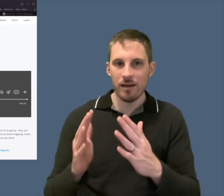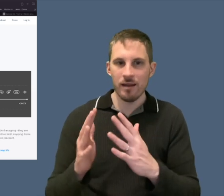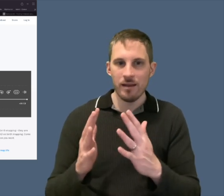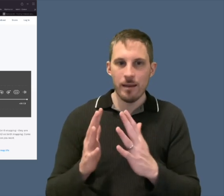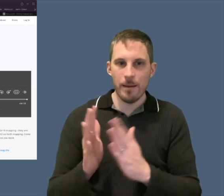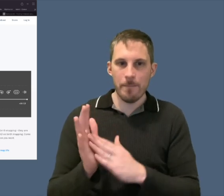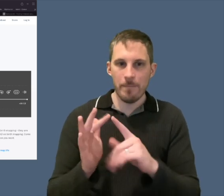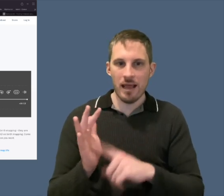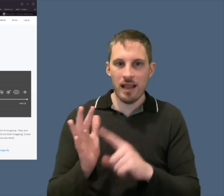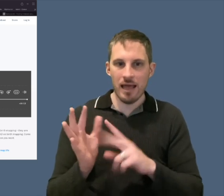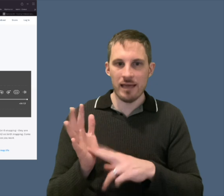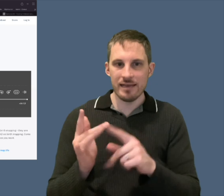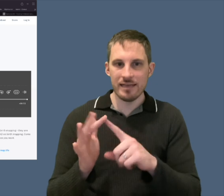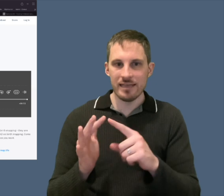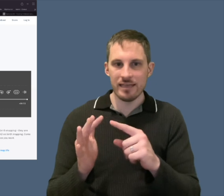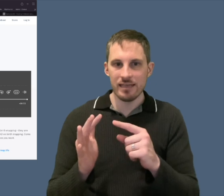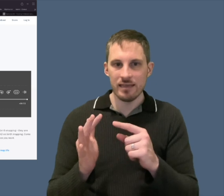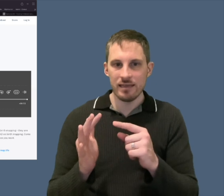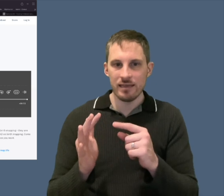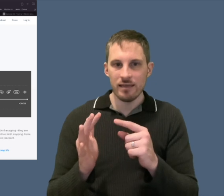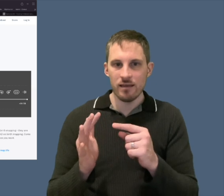more about me, Thee, at